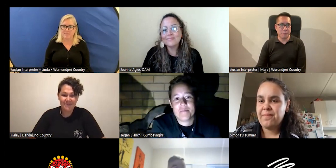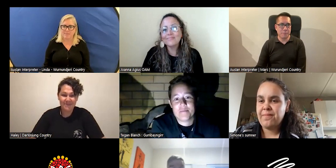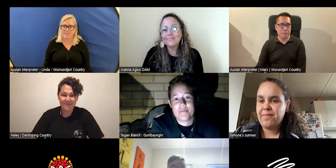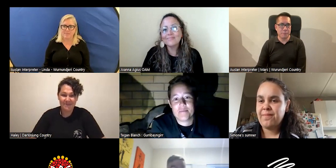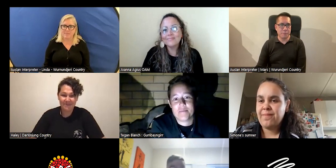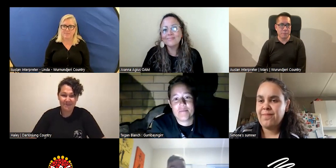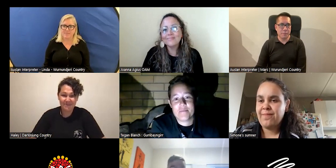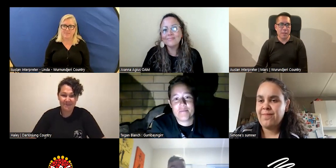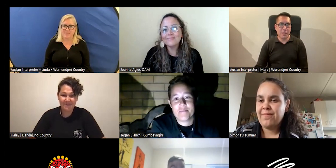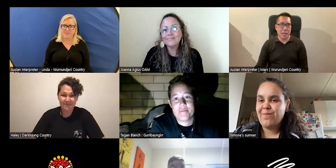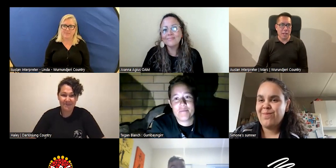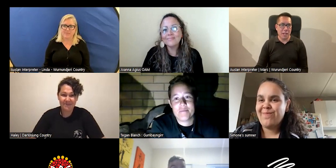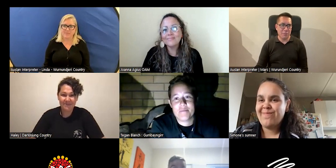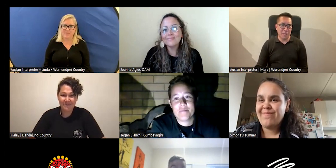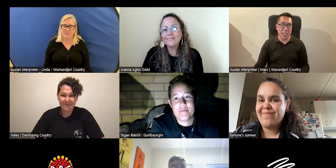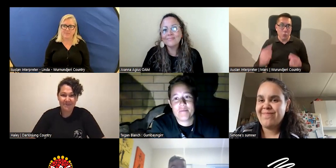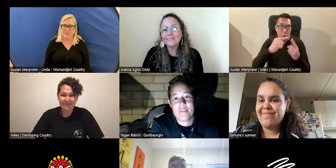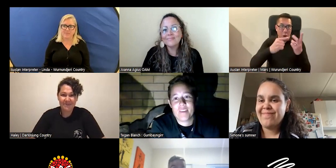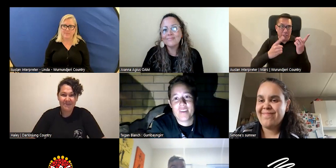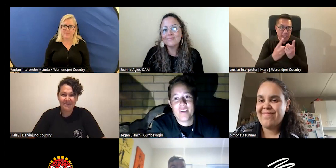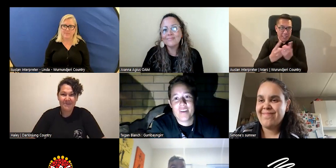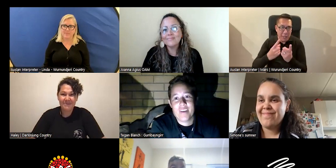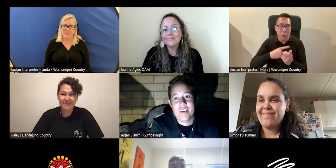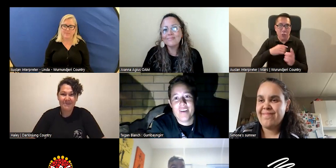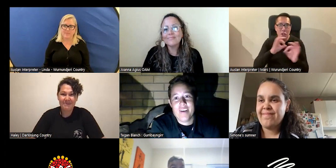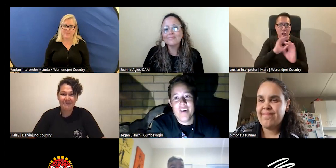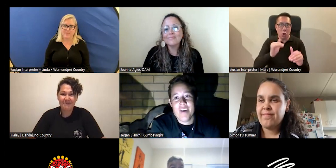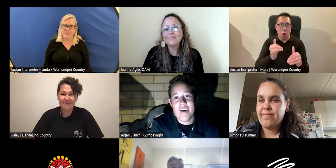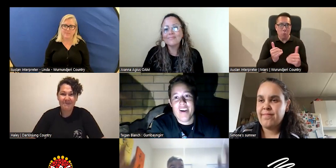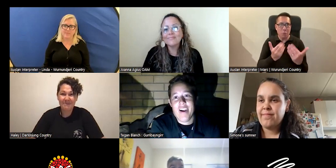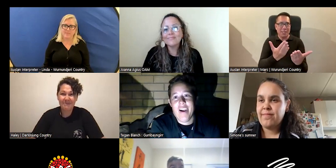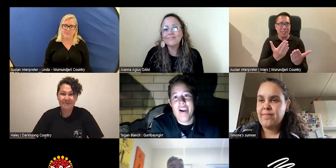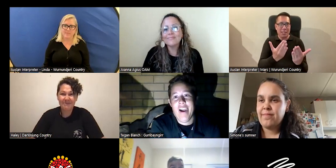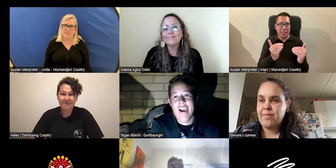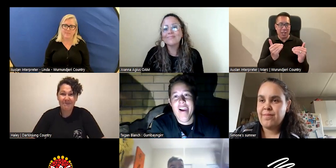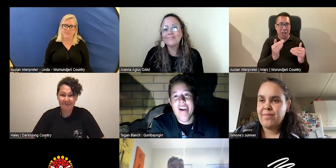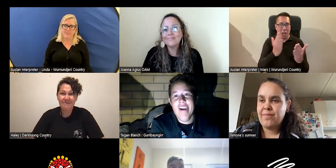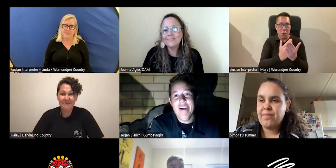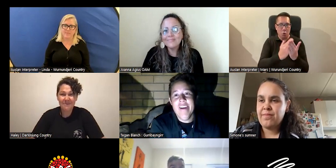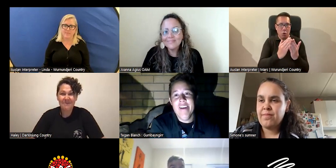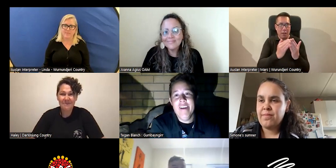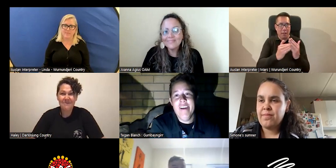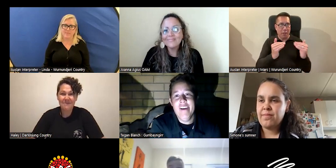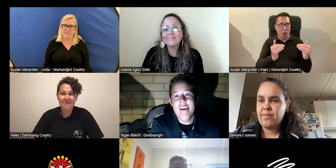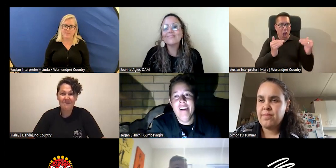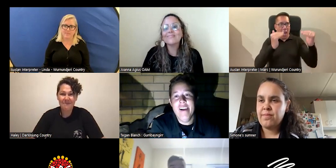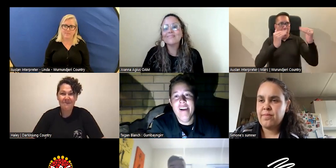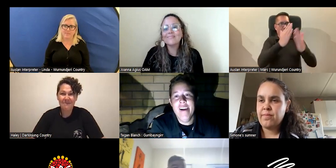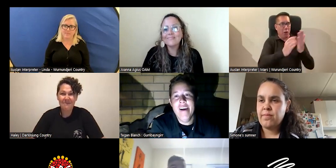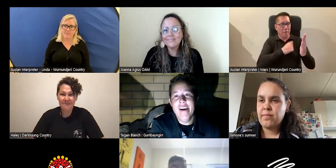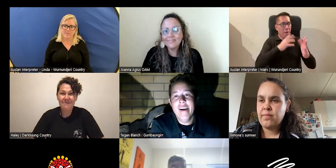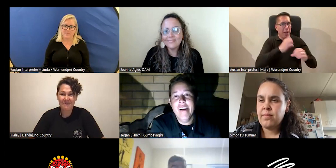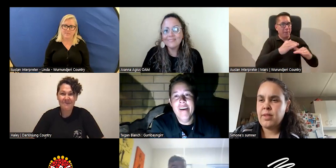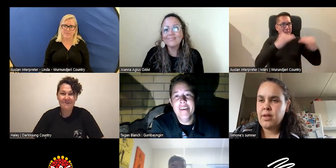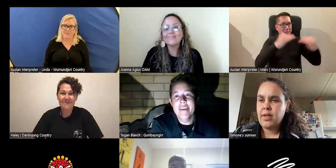And it's all those things, but because it's not presented at the higher end or escalated at the higher end of our parliament, it's the status